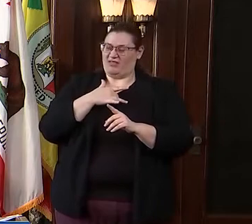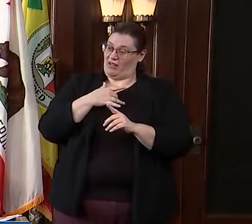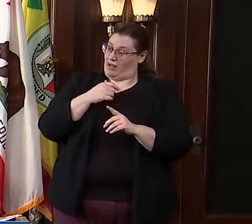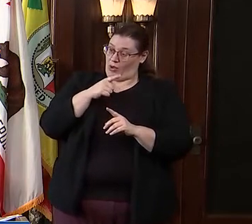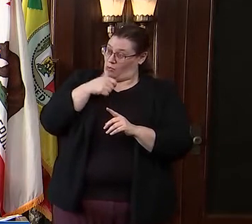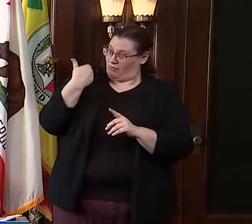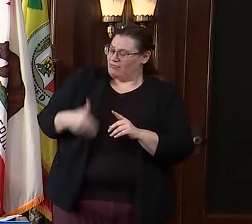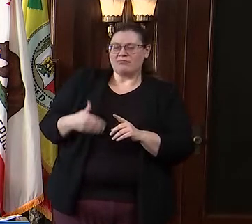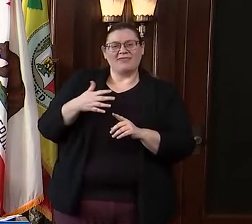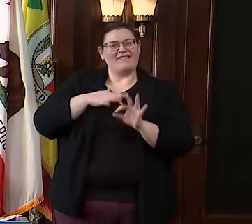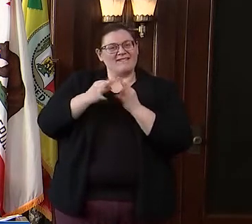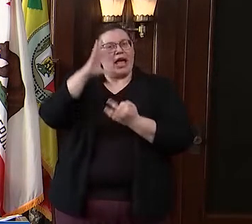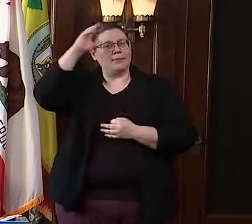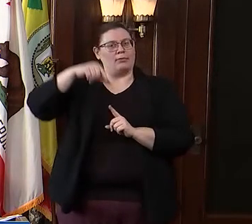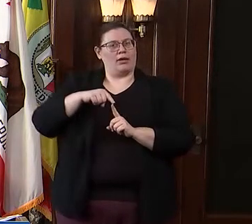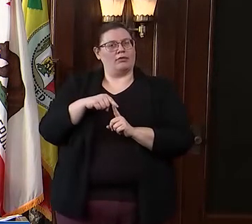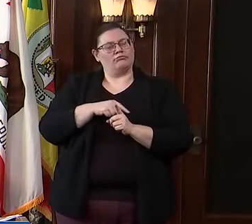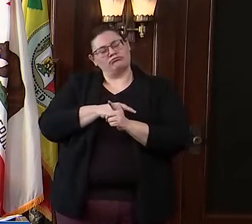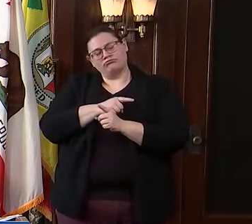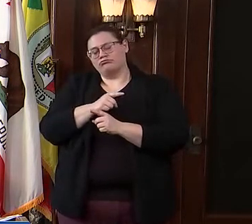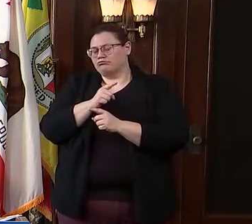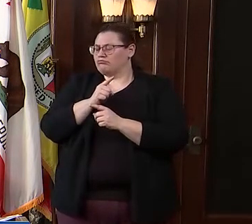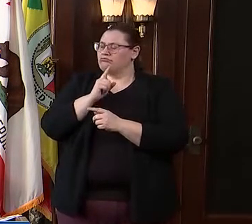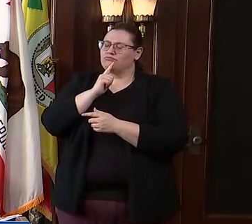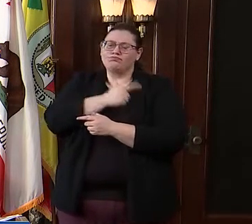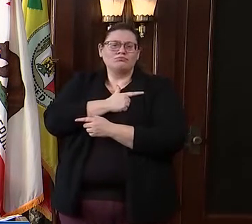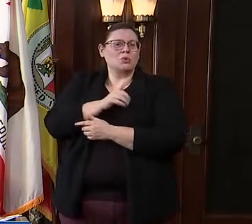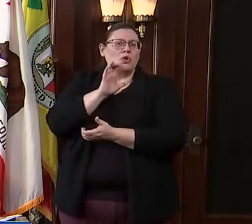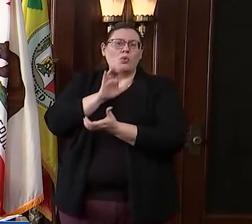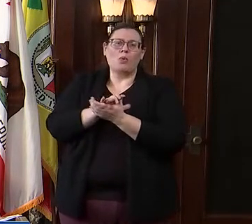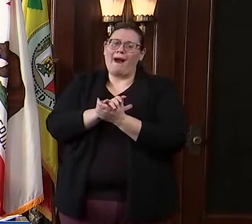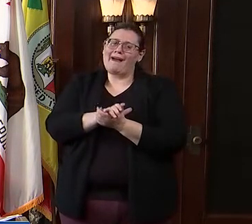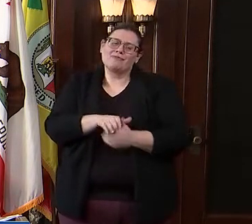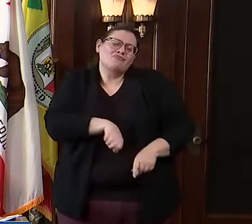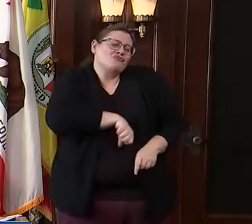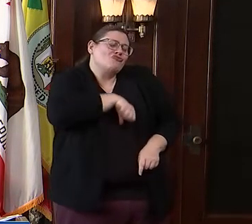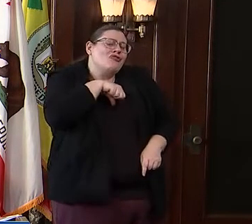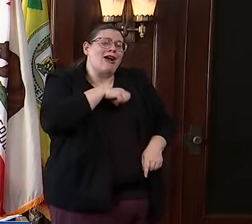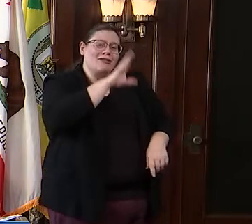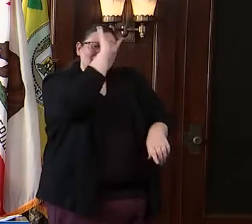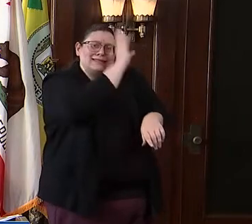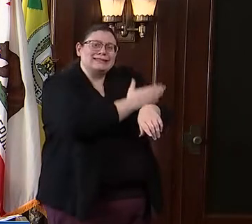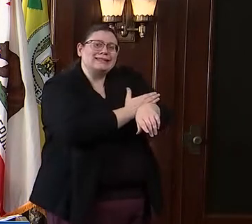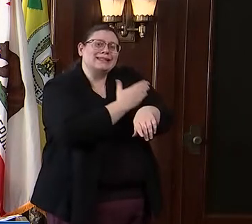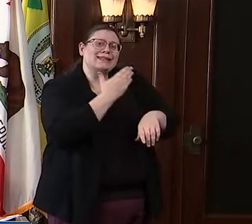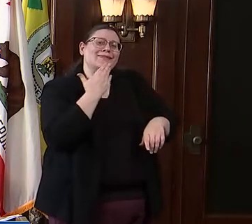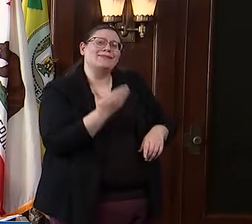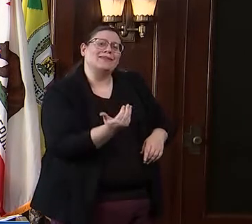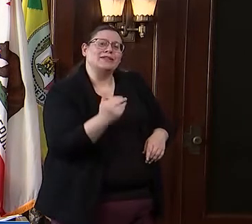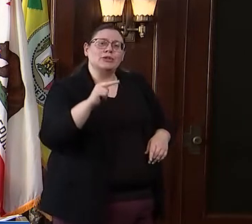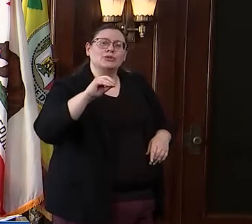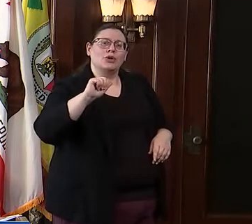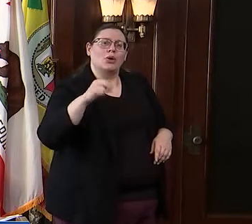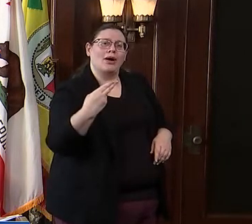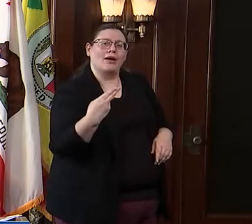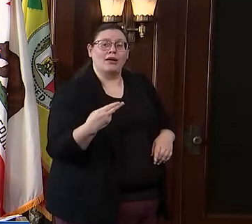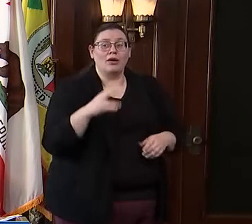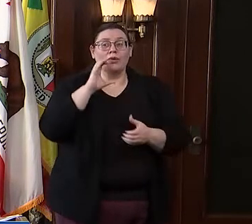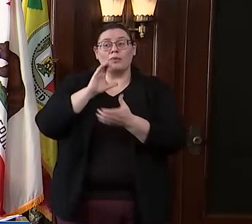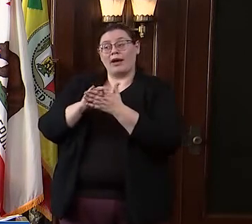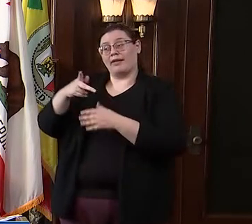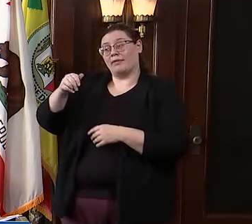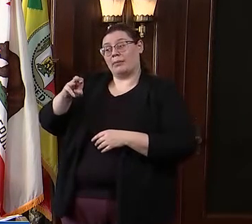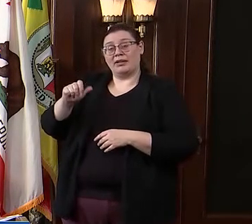was devoted to his wife, so proud of his 15-year-old son, Noah, and his wife, Pamela, and